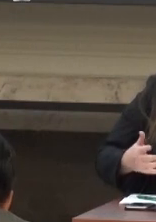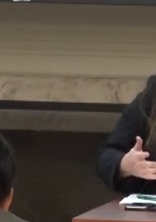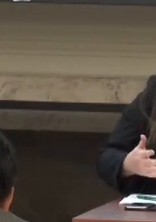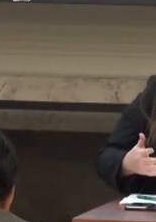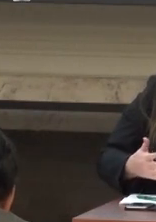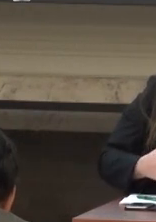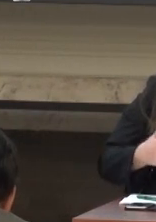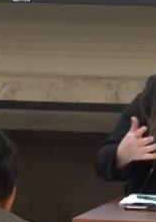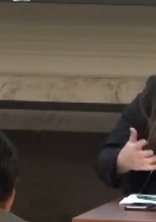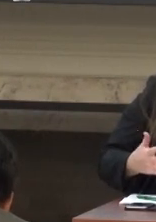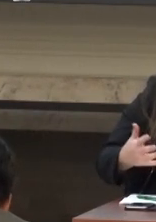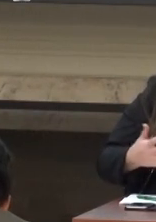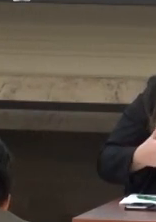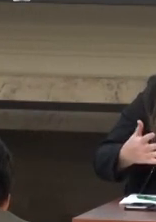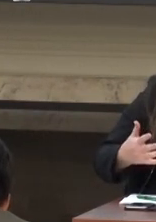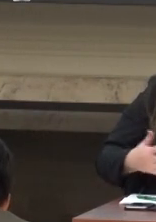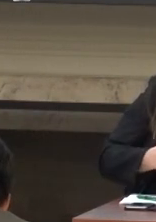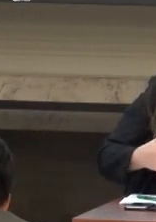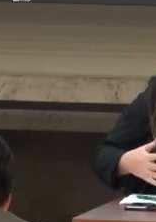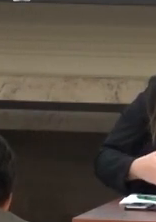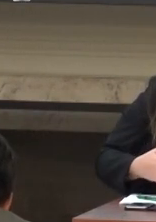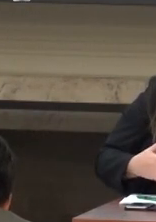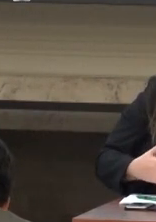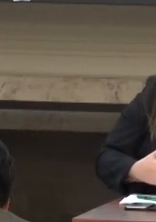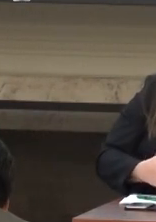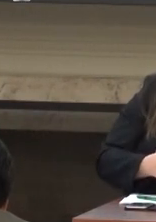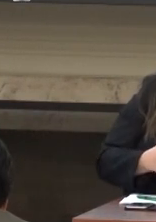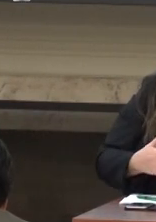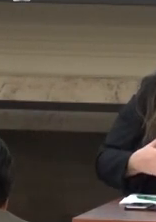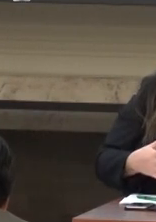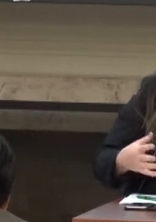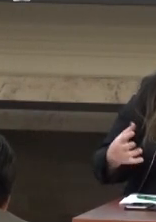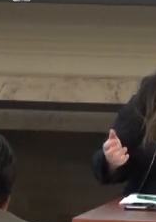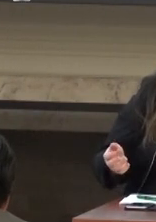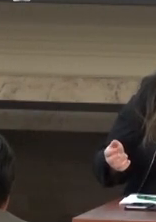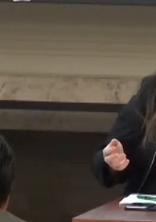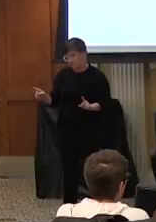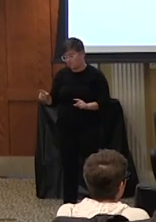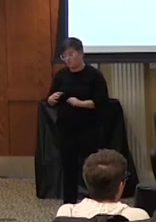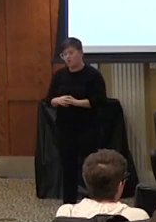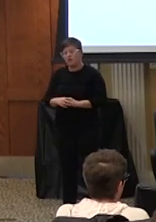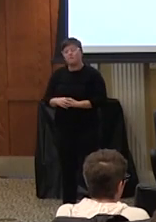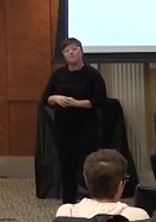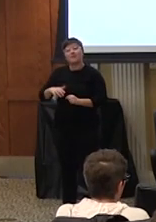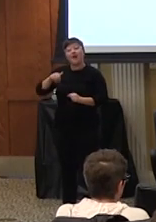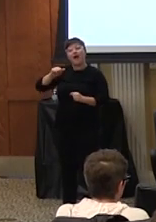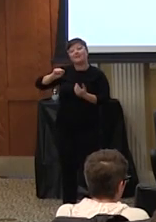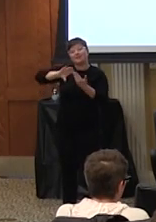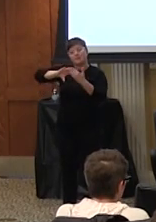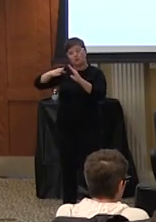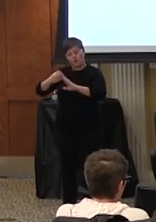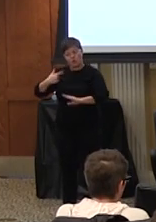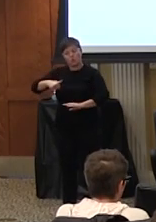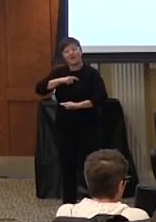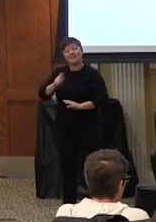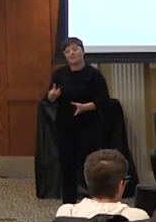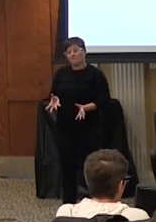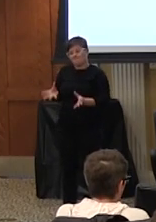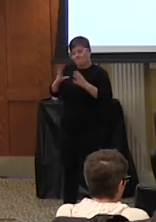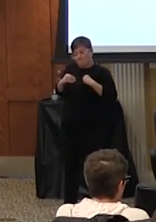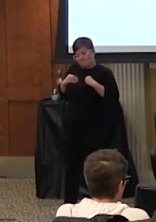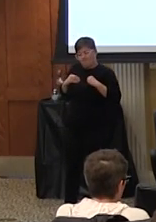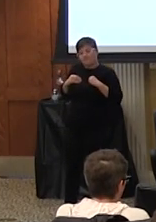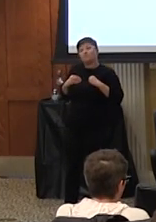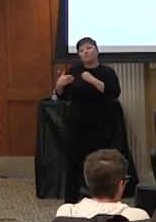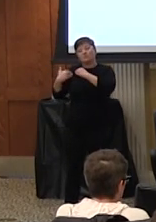not really a conversation that you will hear going on between lawyers so i think as a community we need to take more ownership